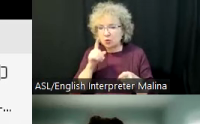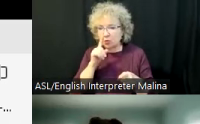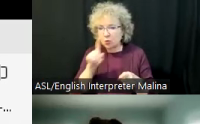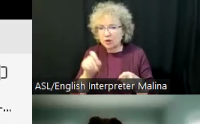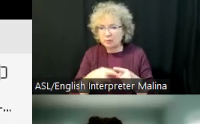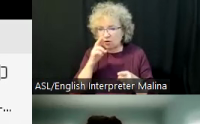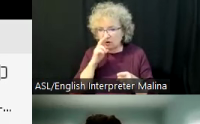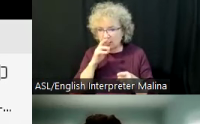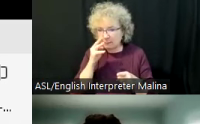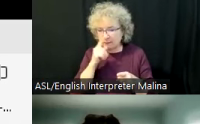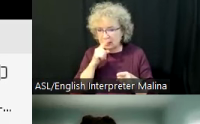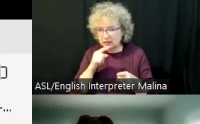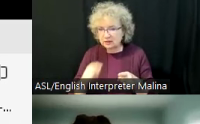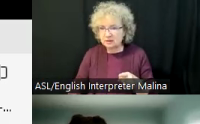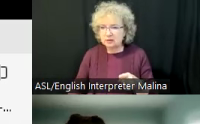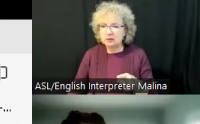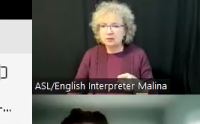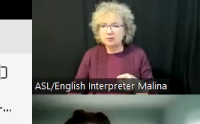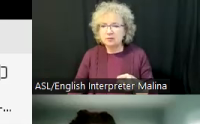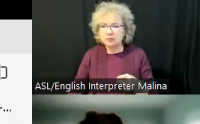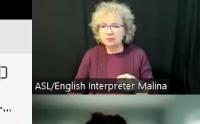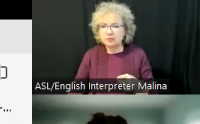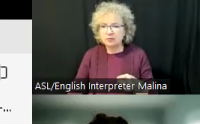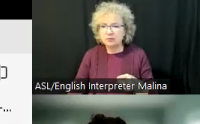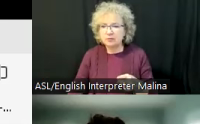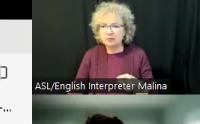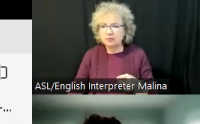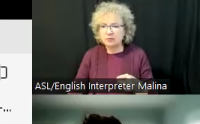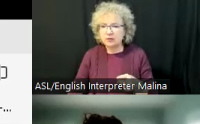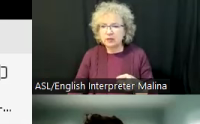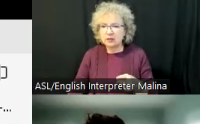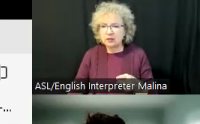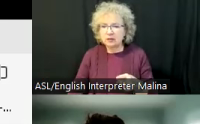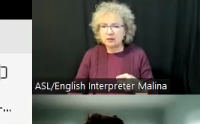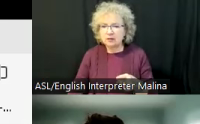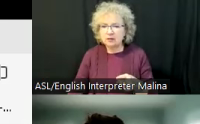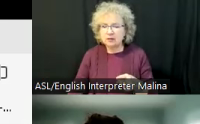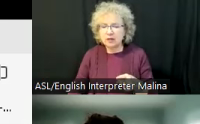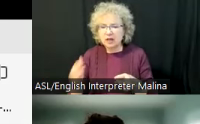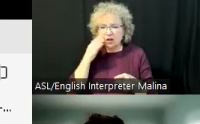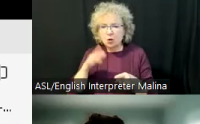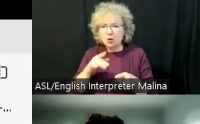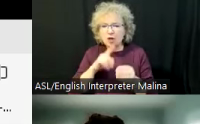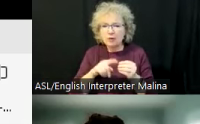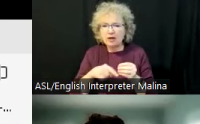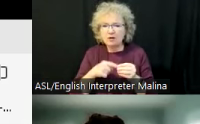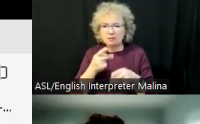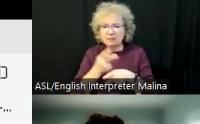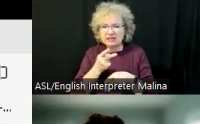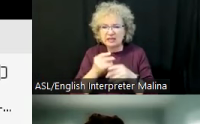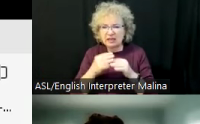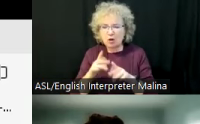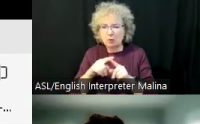and mice and then she's living. OK, great. You're about maintaining housing and not moving people.